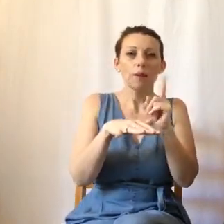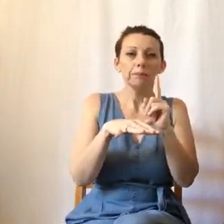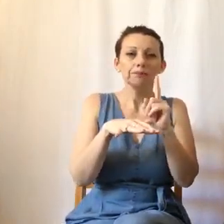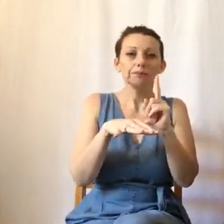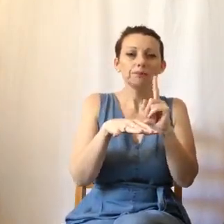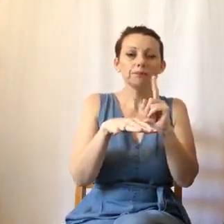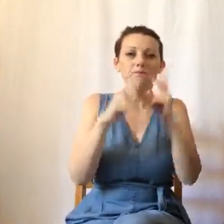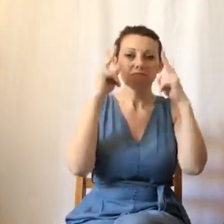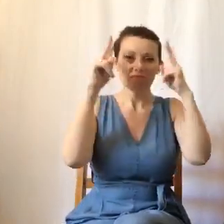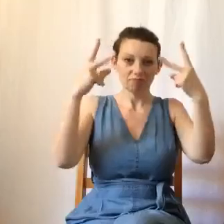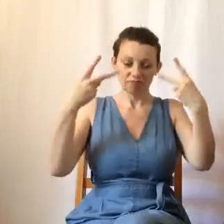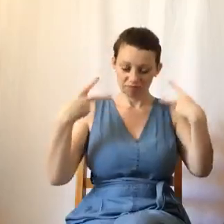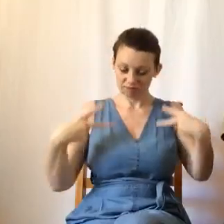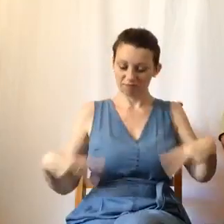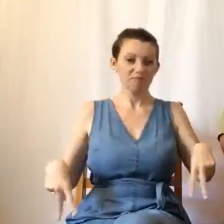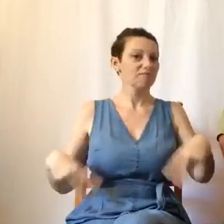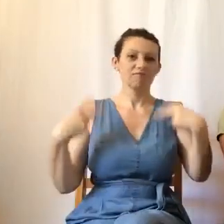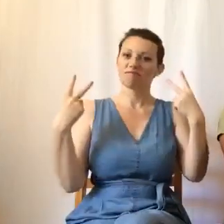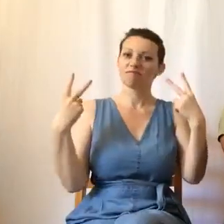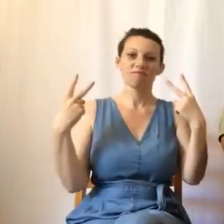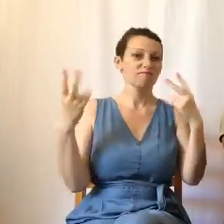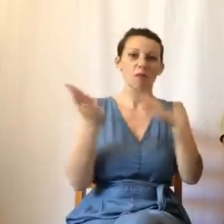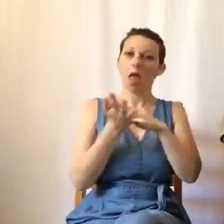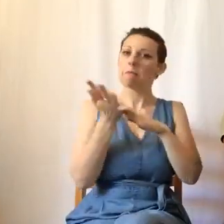them each a hero.